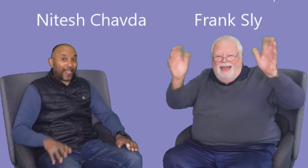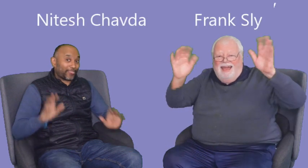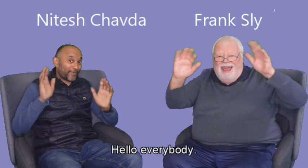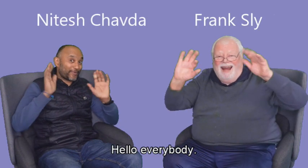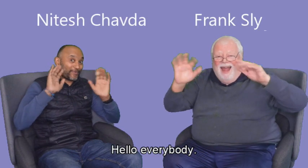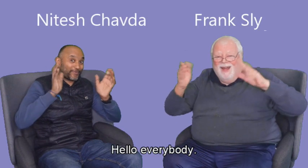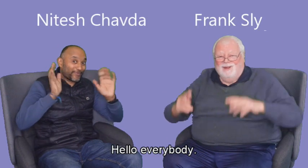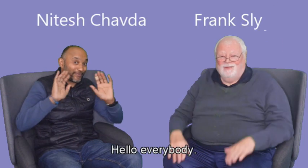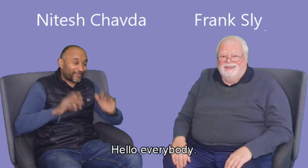everybody.